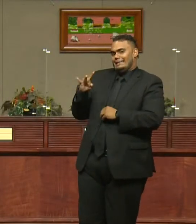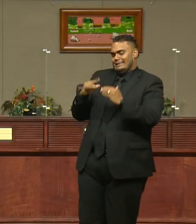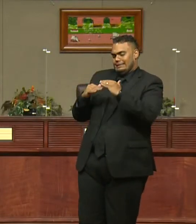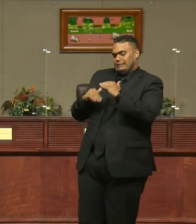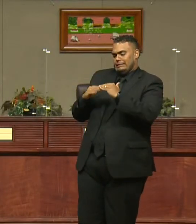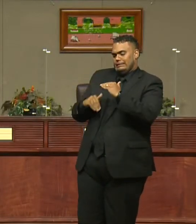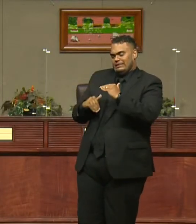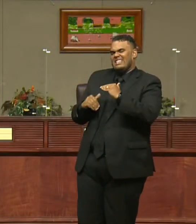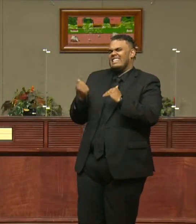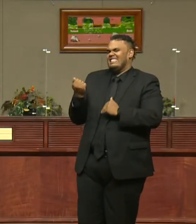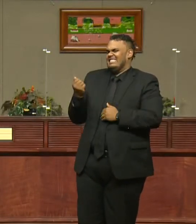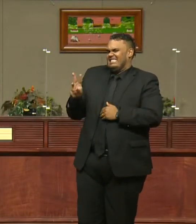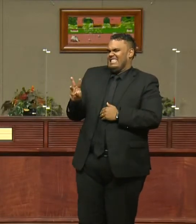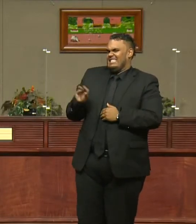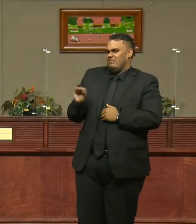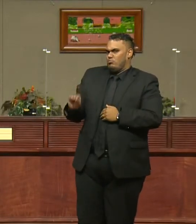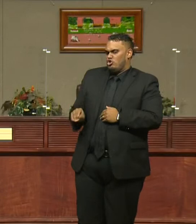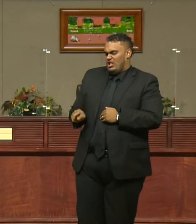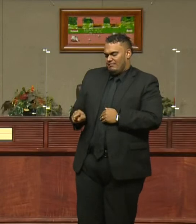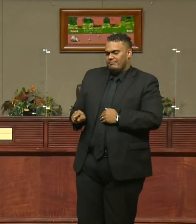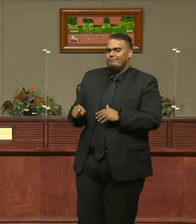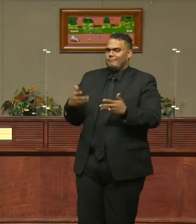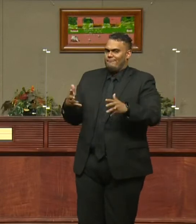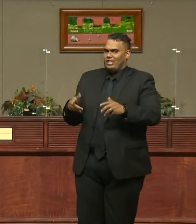under 18. Only